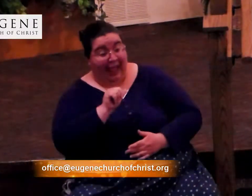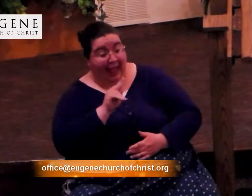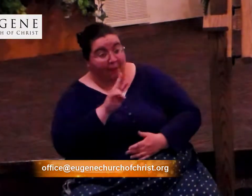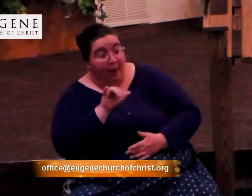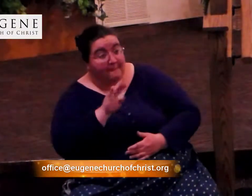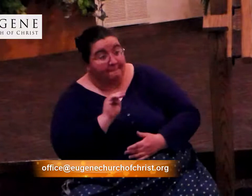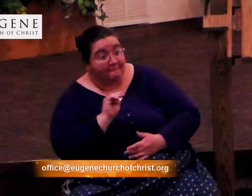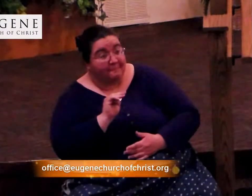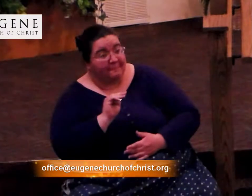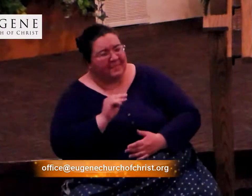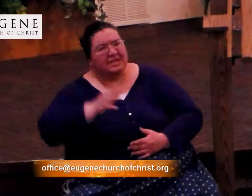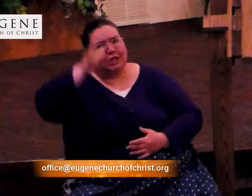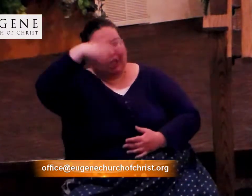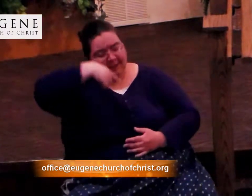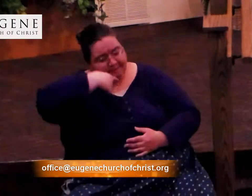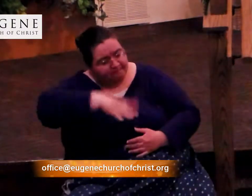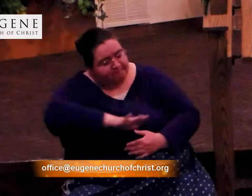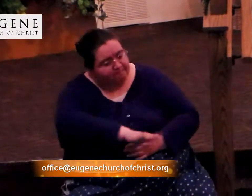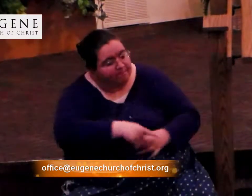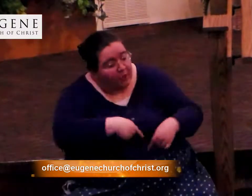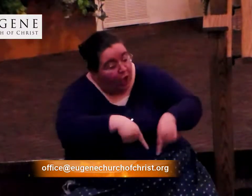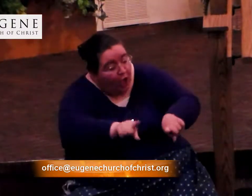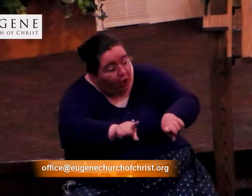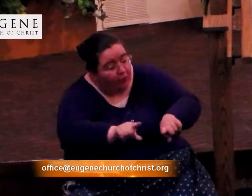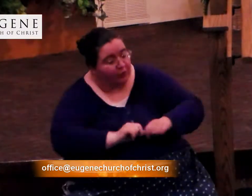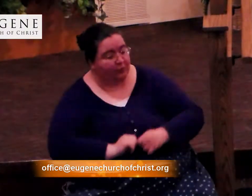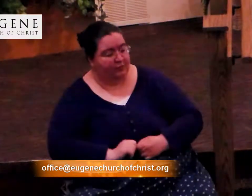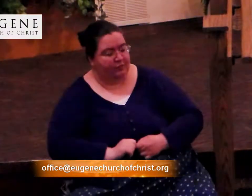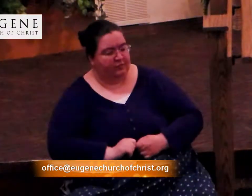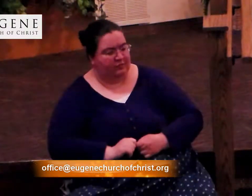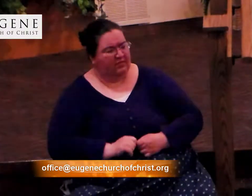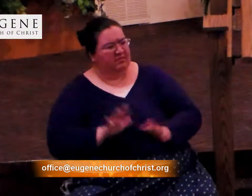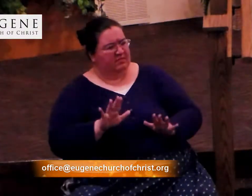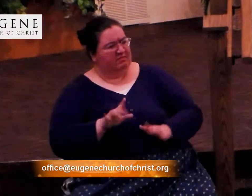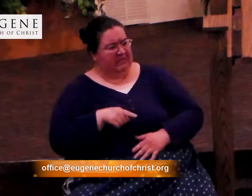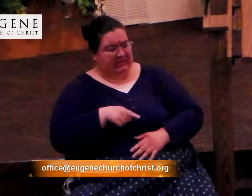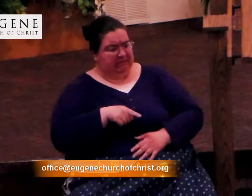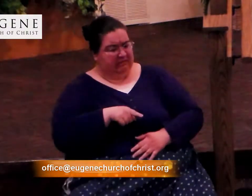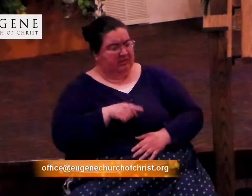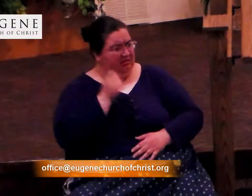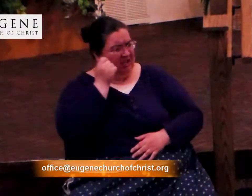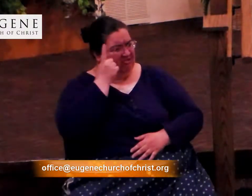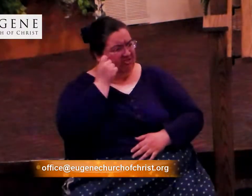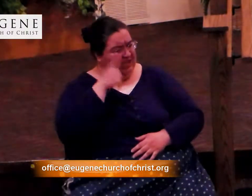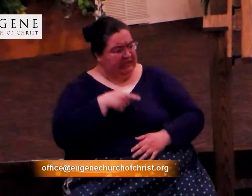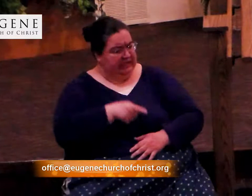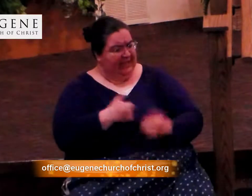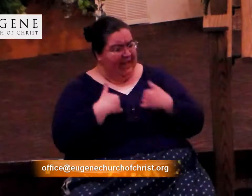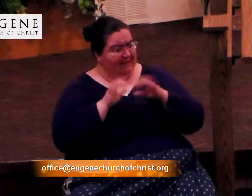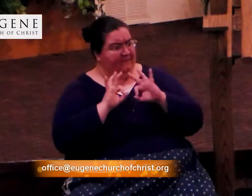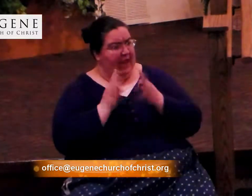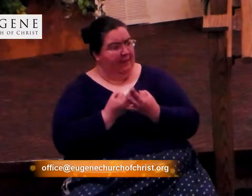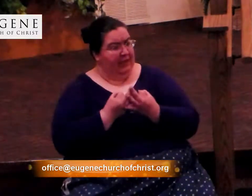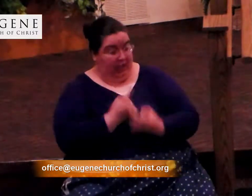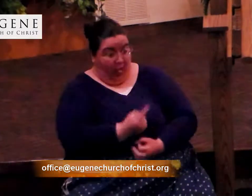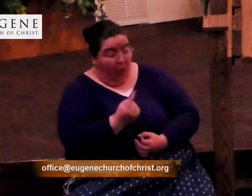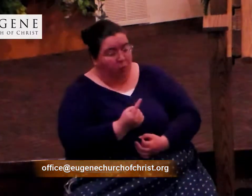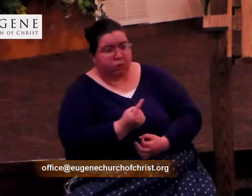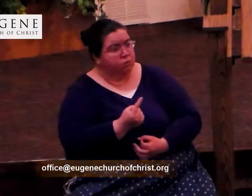just in terms of Abram. But Abram has a family that he's now going to have to go to with this call he has received from God and say to